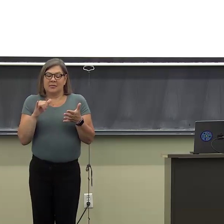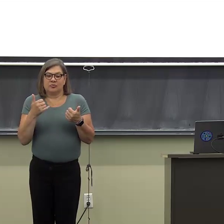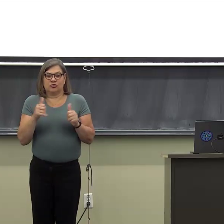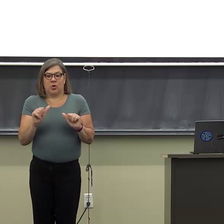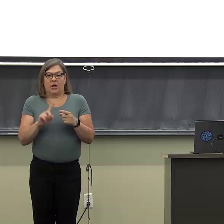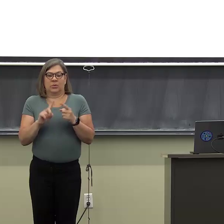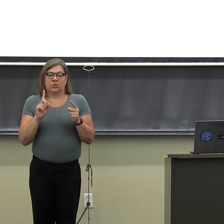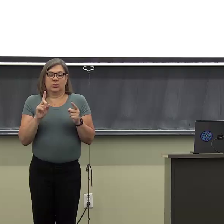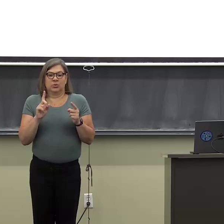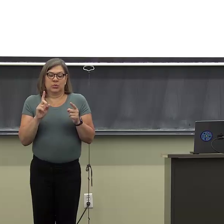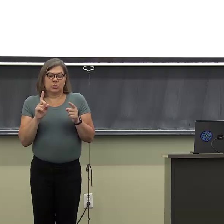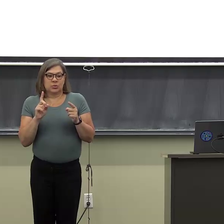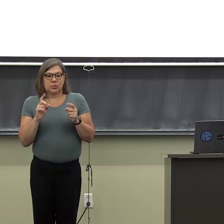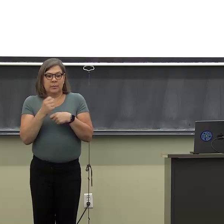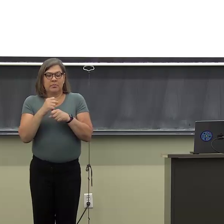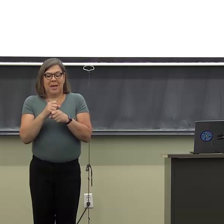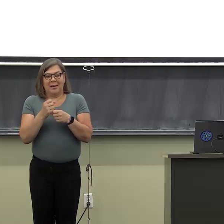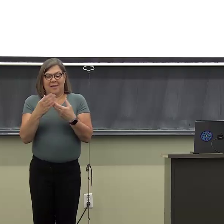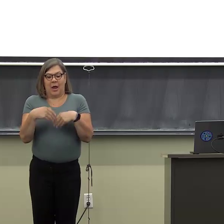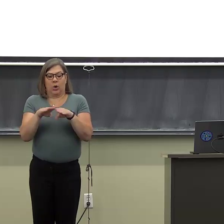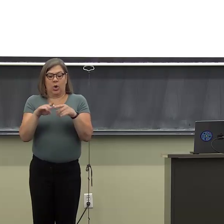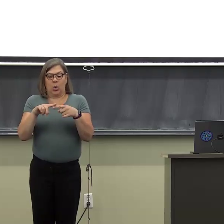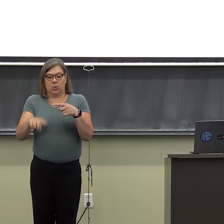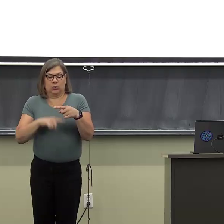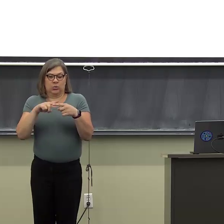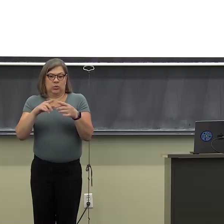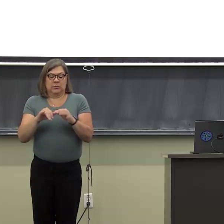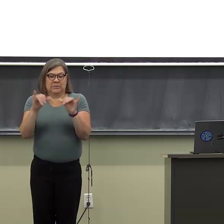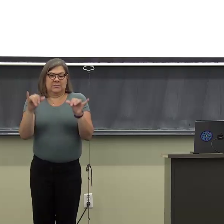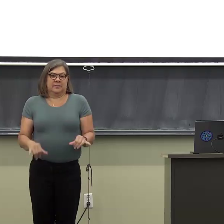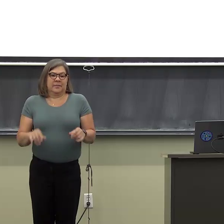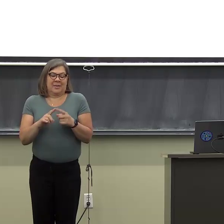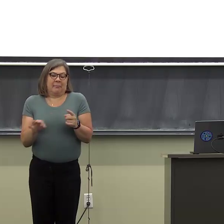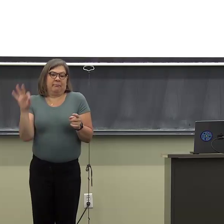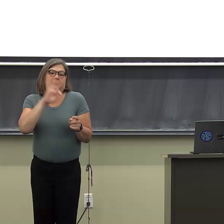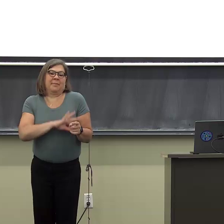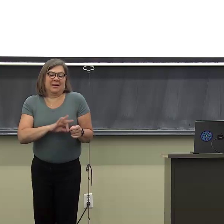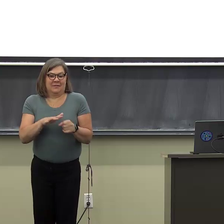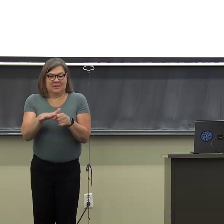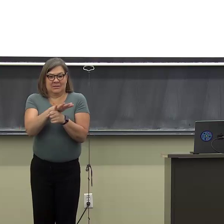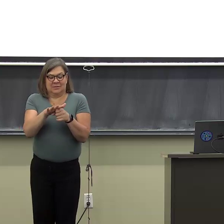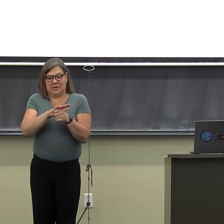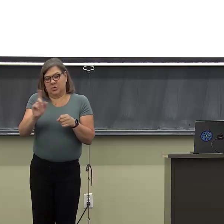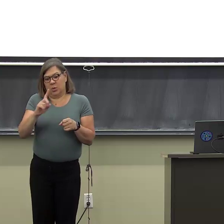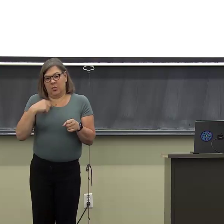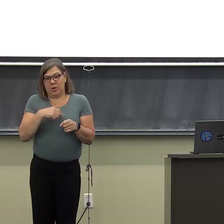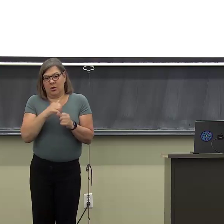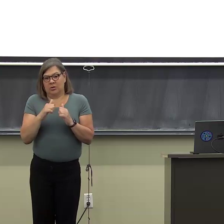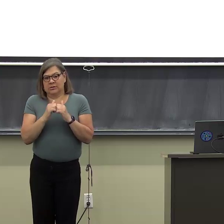create a closed loop system that benefits the space where we are